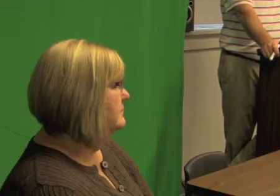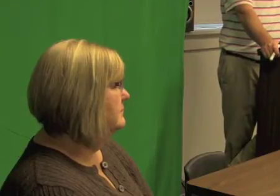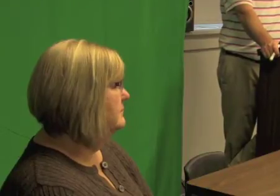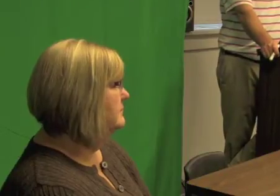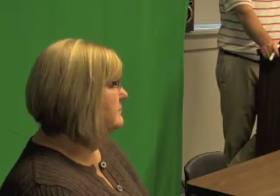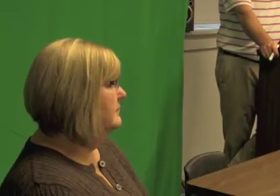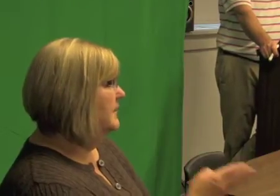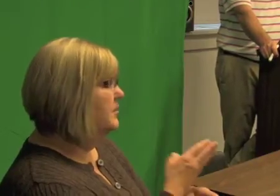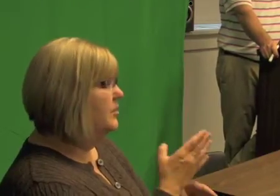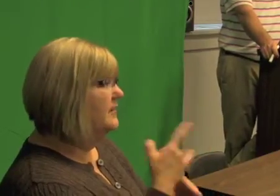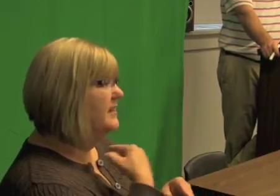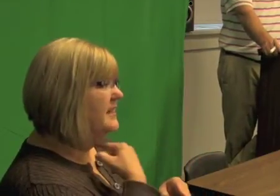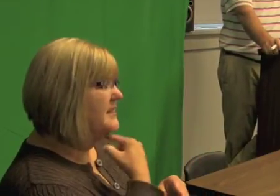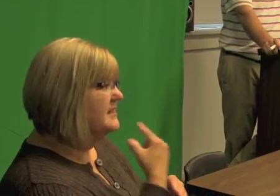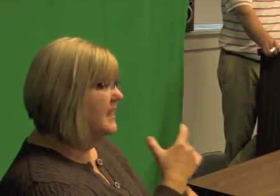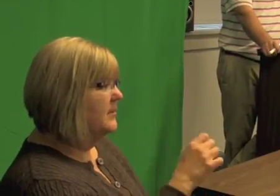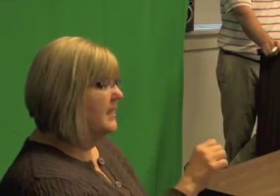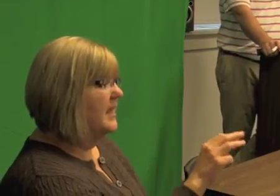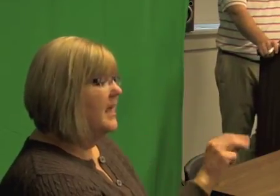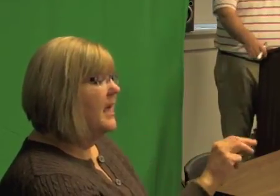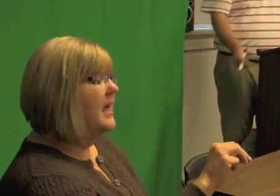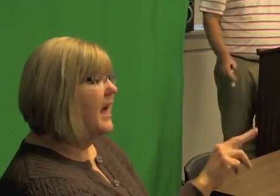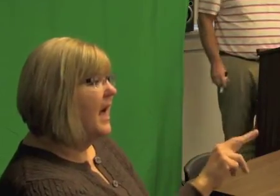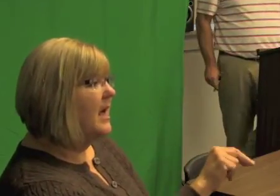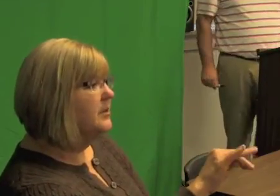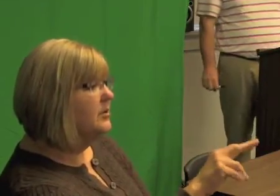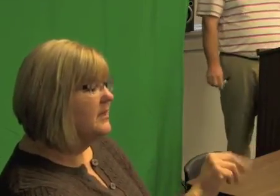Briefly, who can tell me the difference between communism and capitalism?